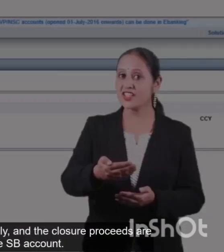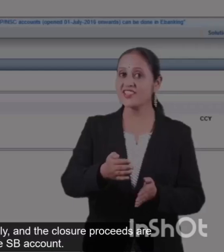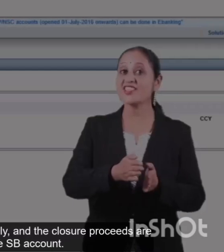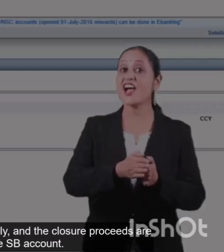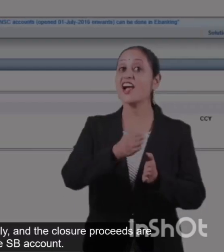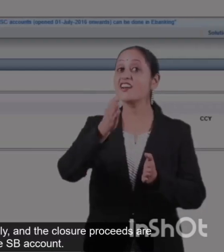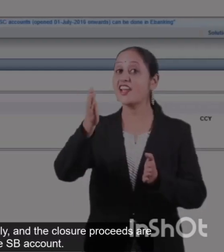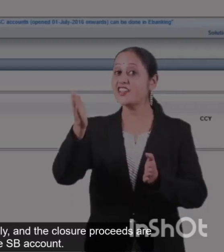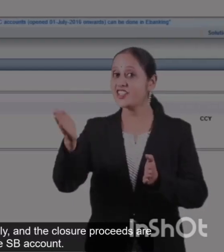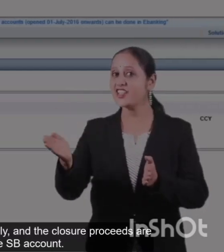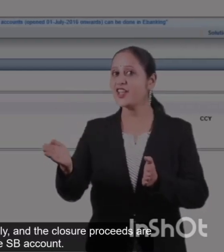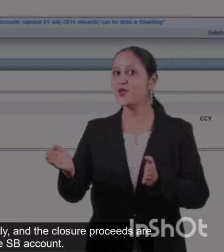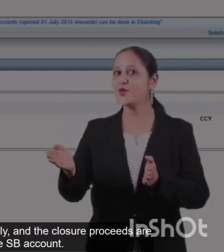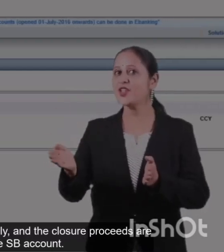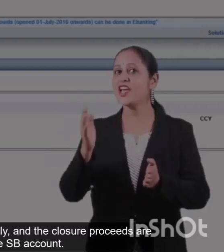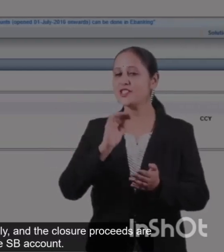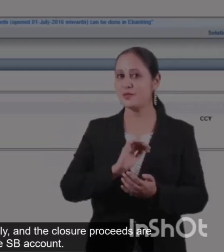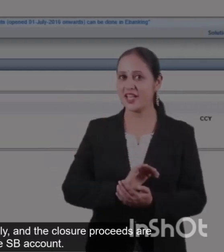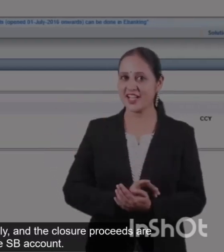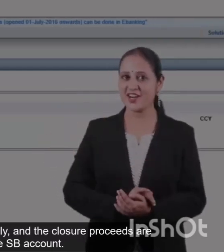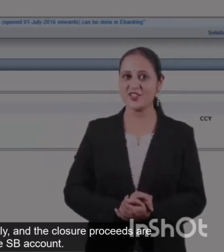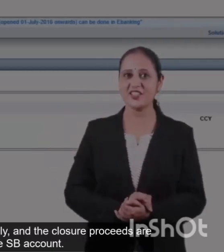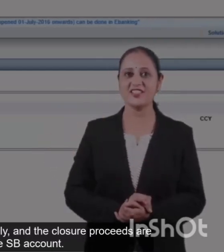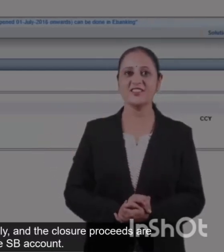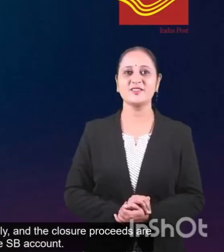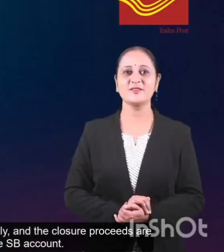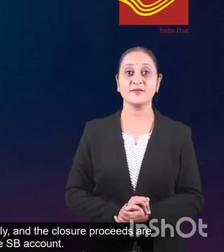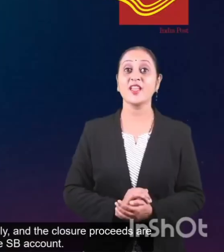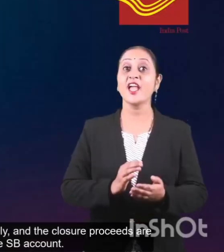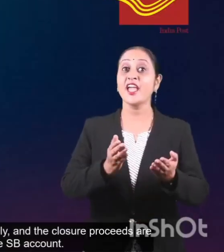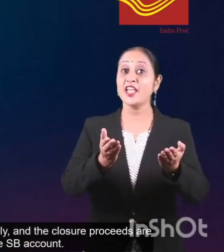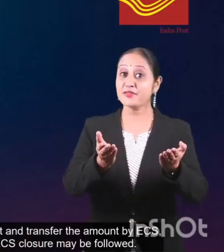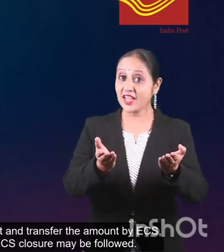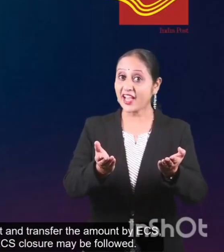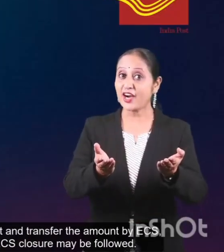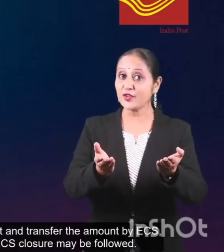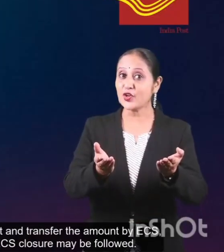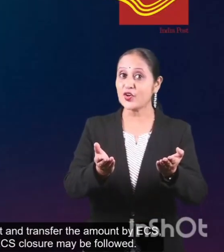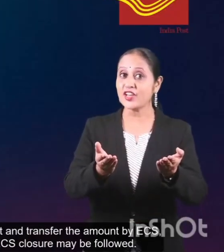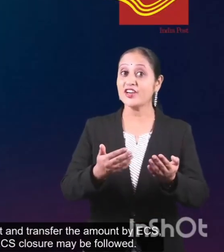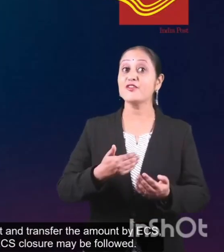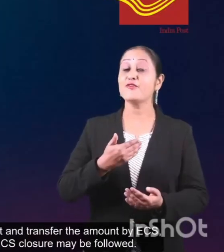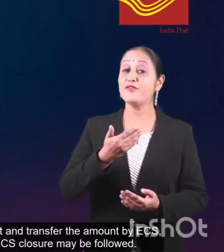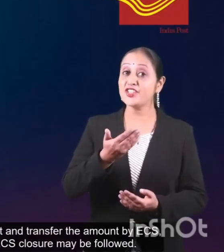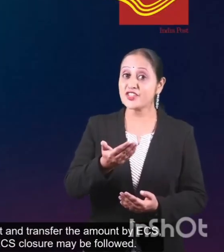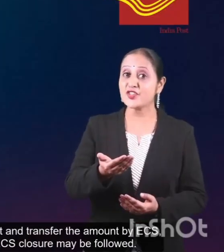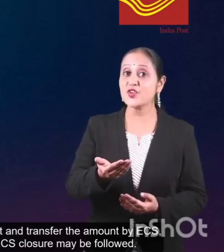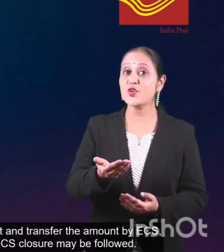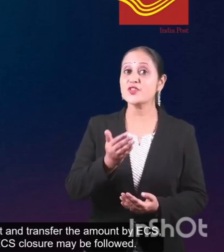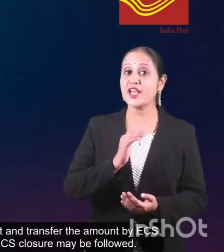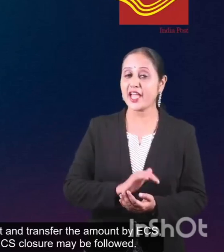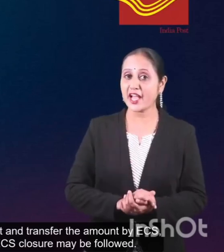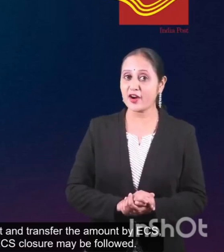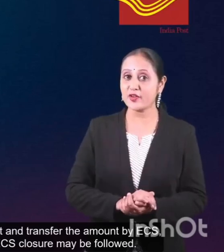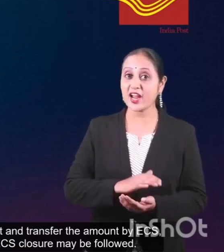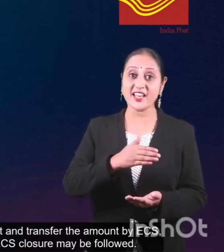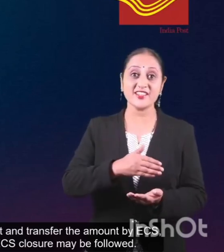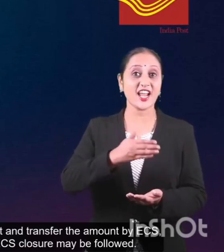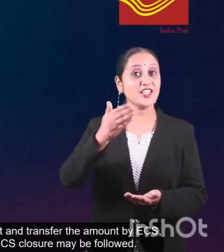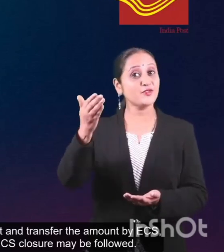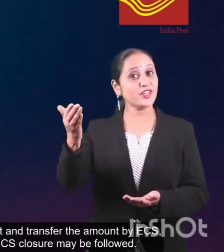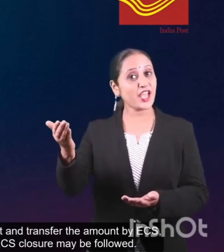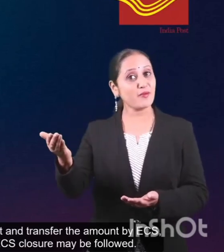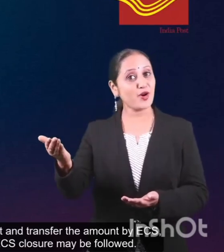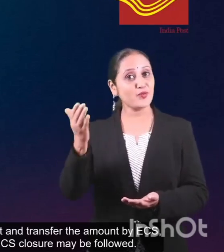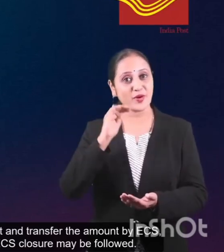successfully and the closure proceeds are credited into the SB account. If the account holder wishes to close